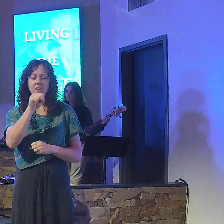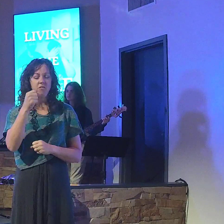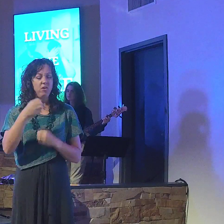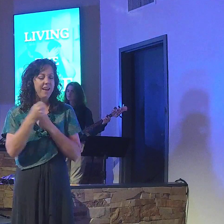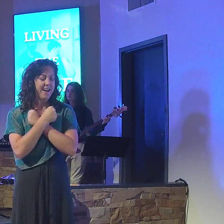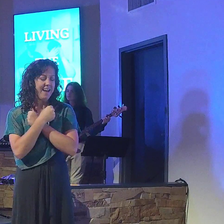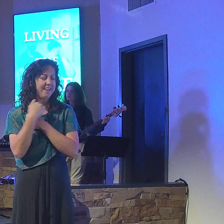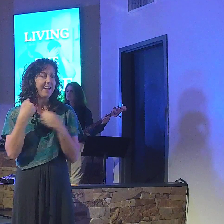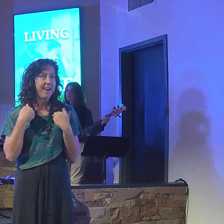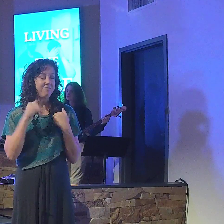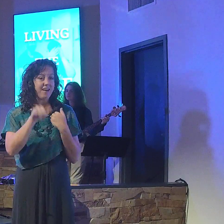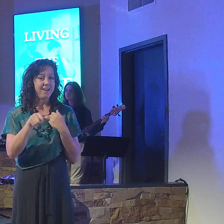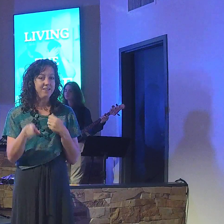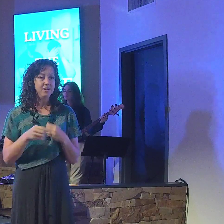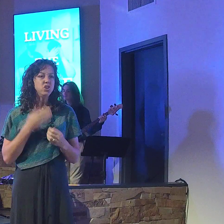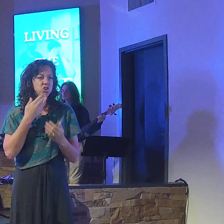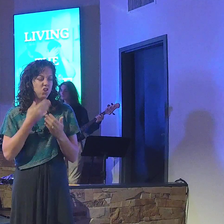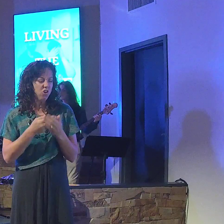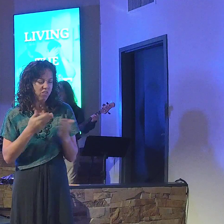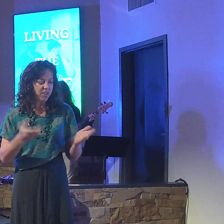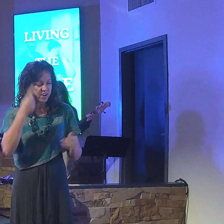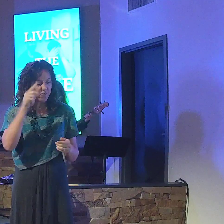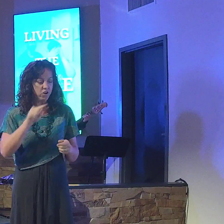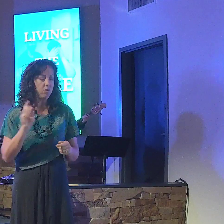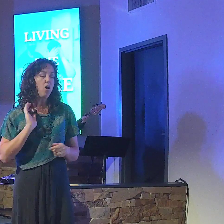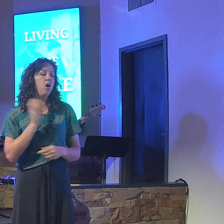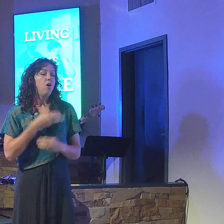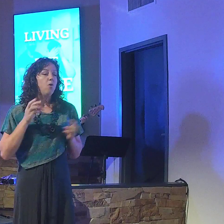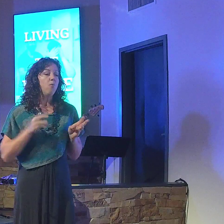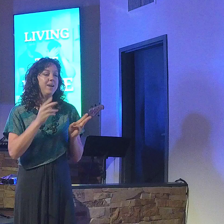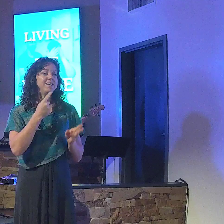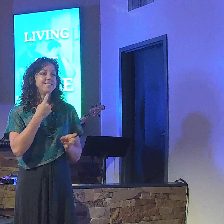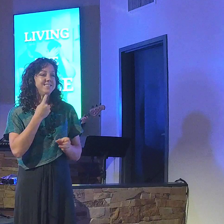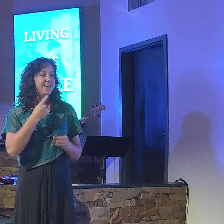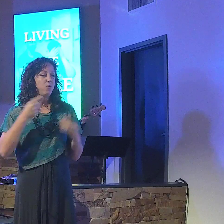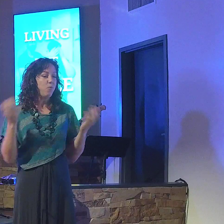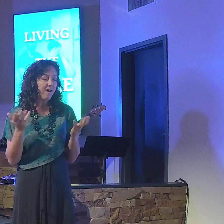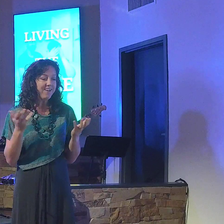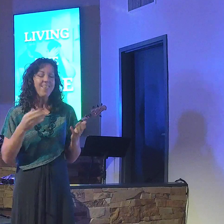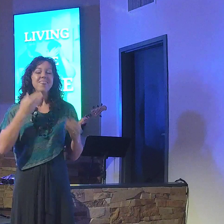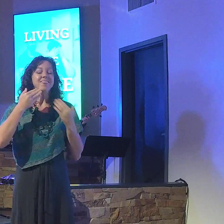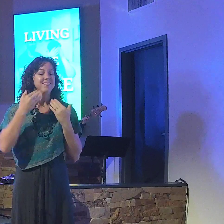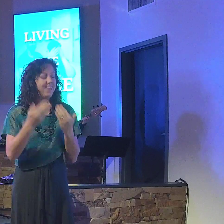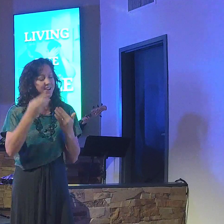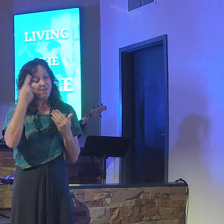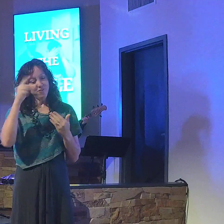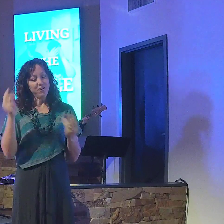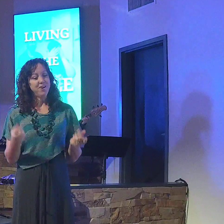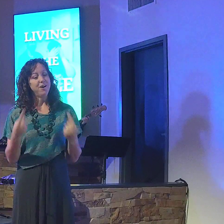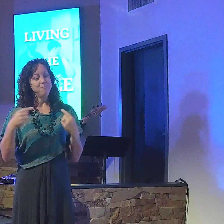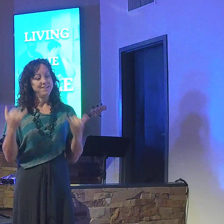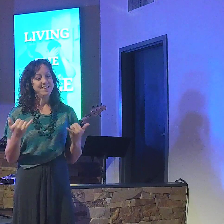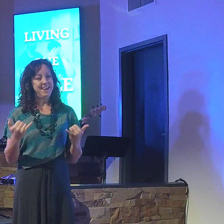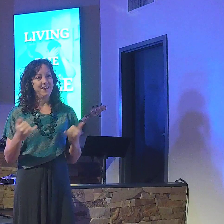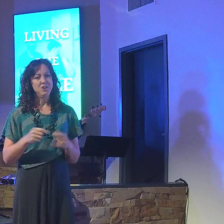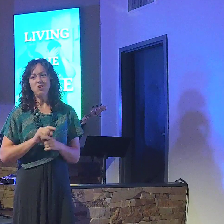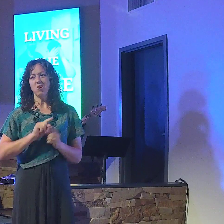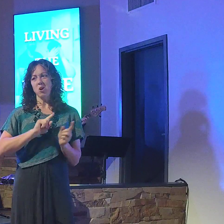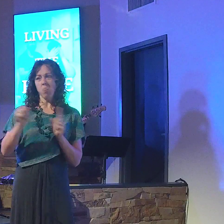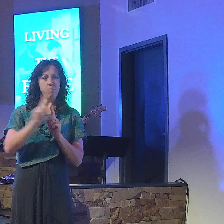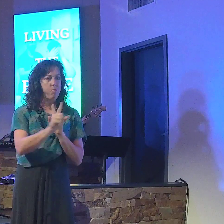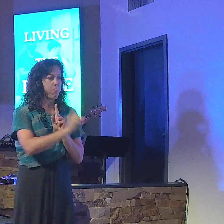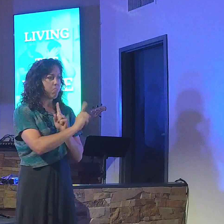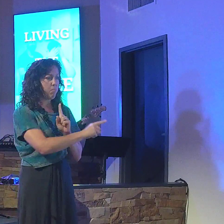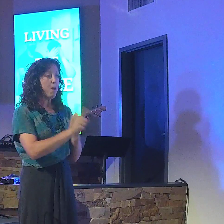up. It's got some goodies in there, some gifts, just our way of saying thank you for coming to visit with us today. There were a lot of places you could have been, and we are